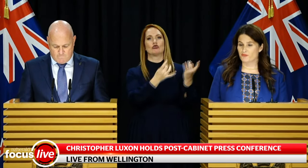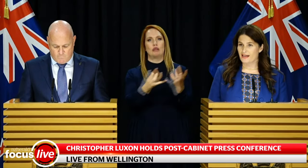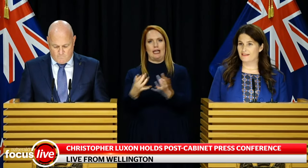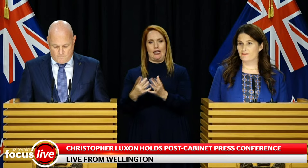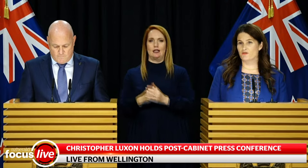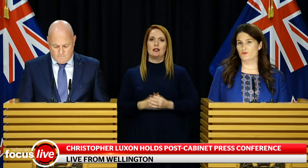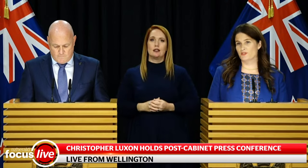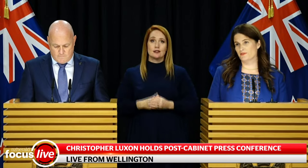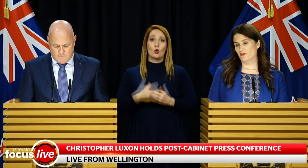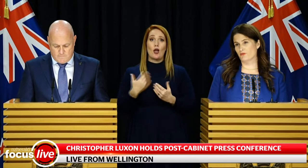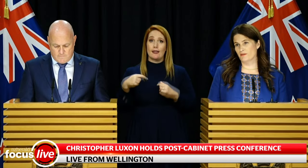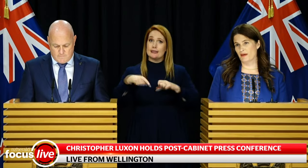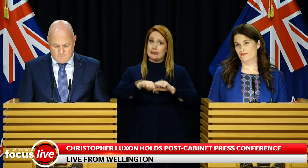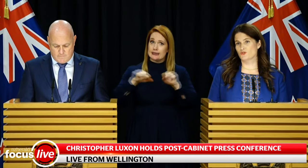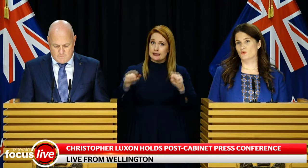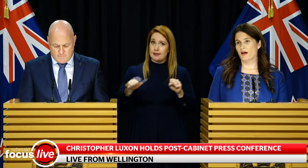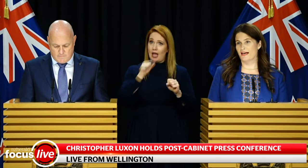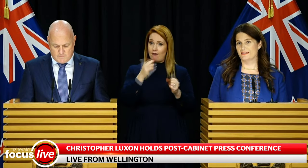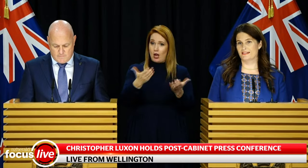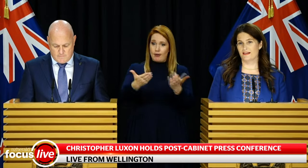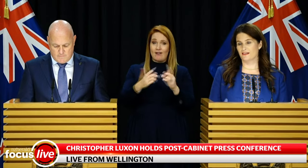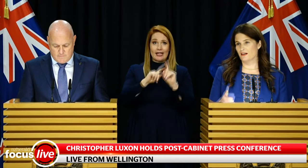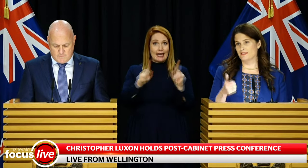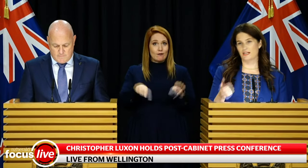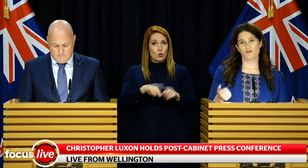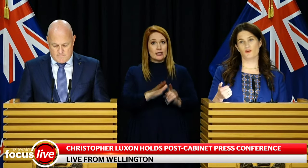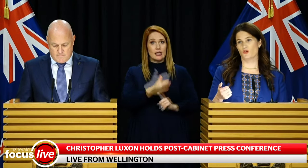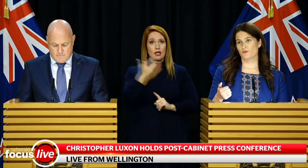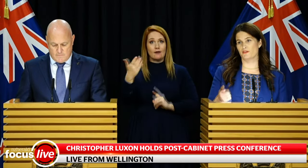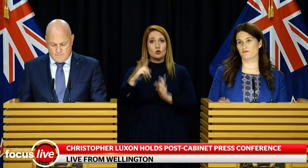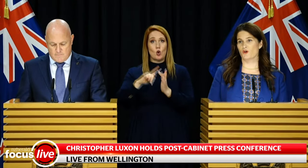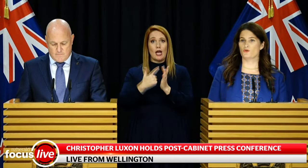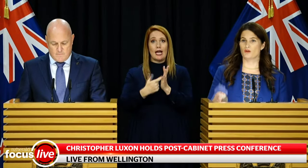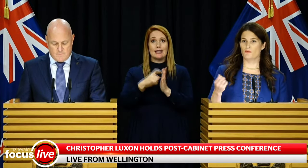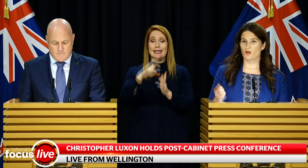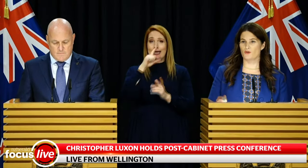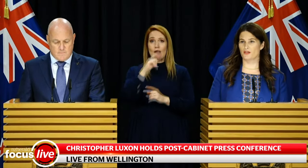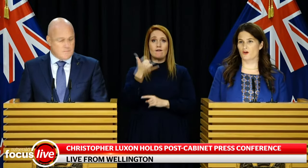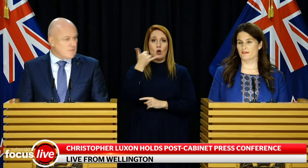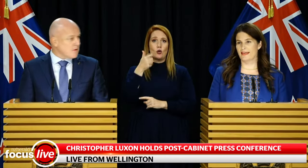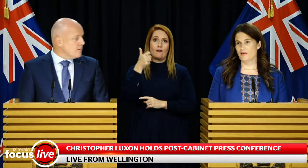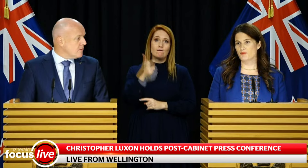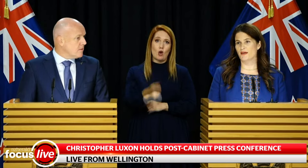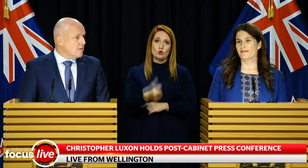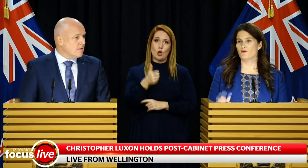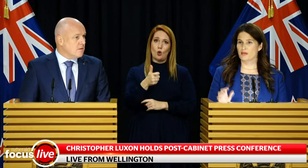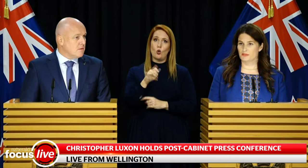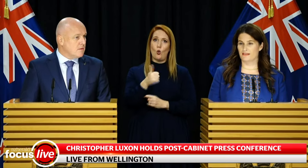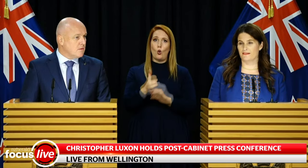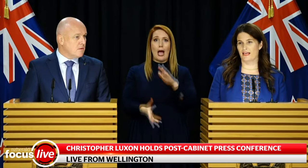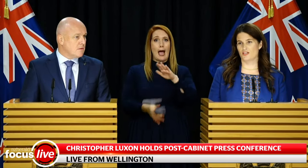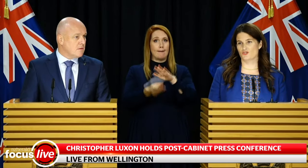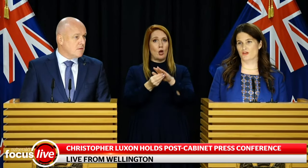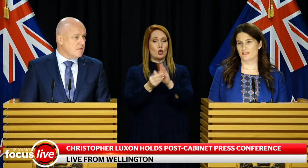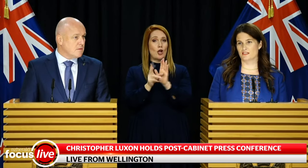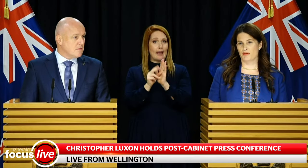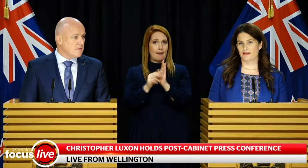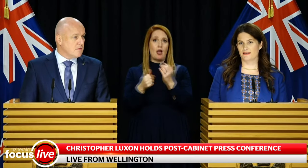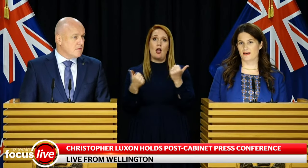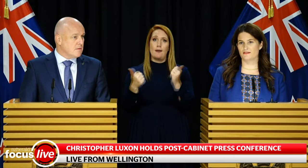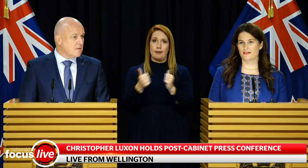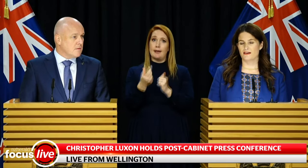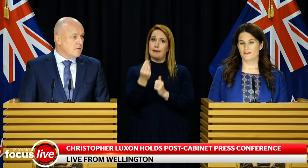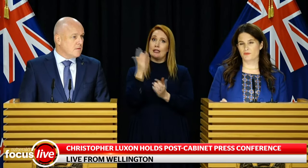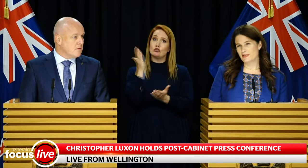by providing their invoice for the 3 months to IRD, they can either take a photo with their phone or upload it on the app, they'll be able to get the cash straight into their